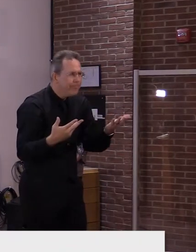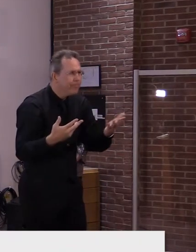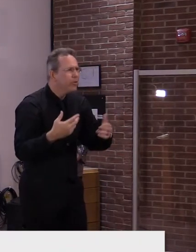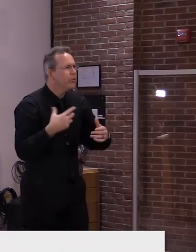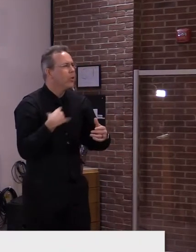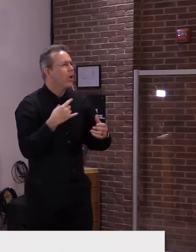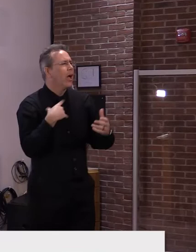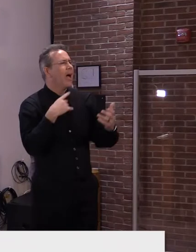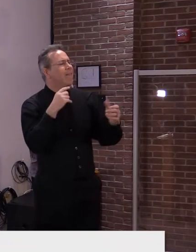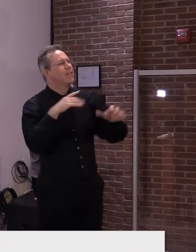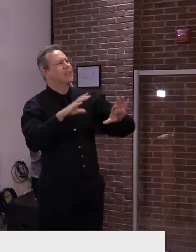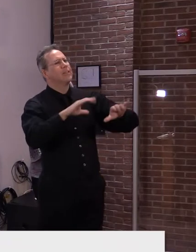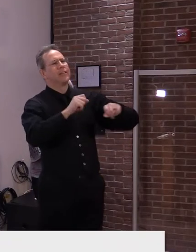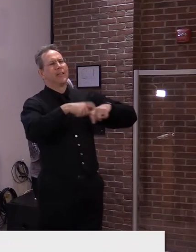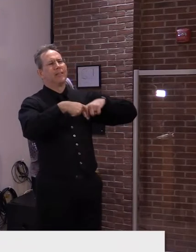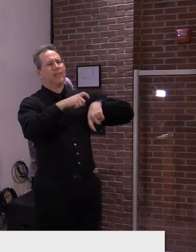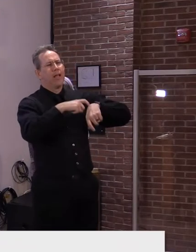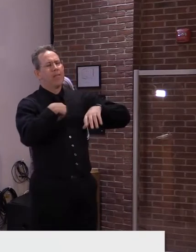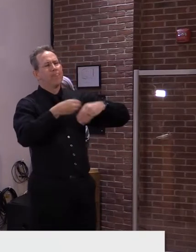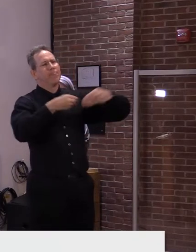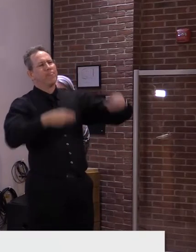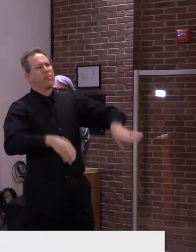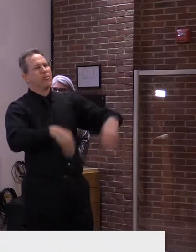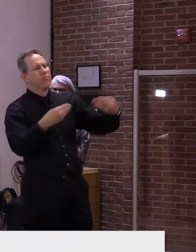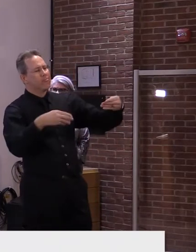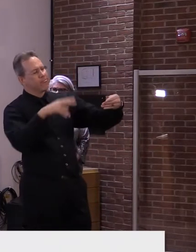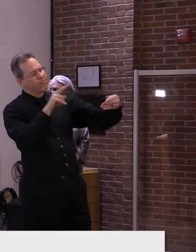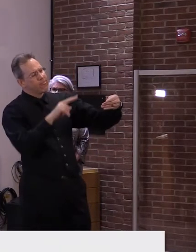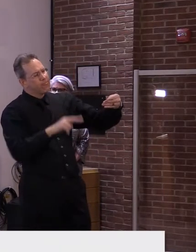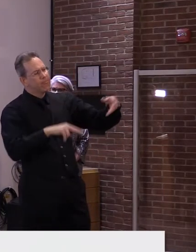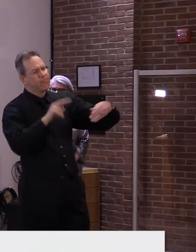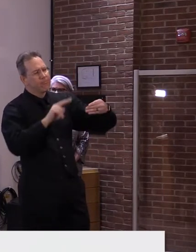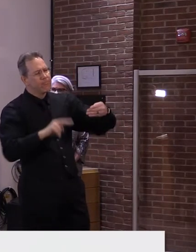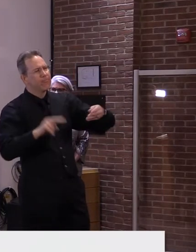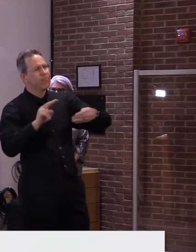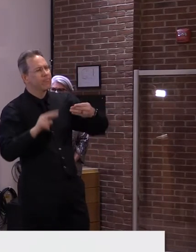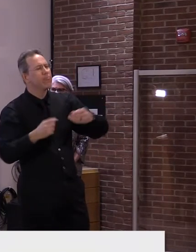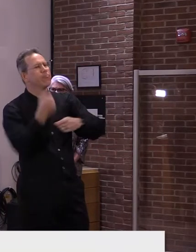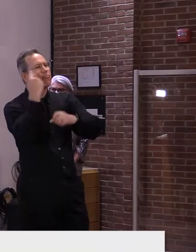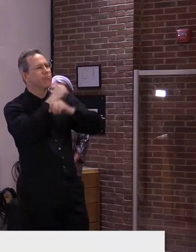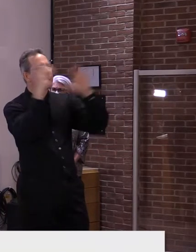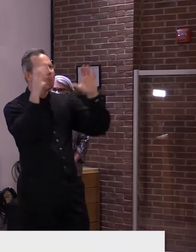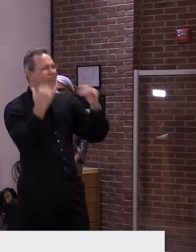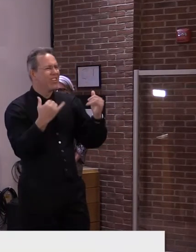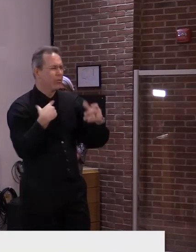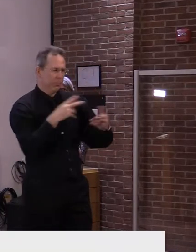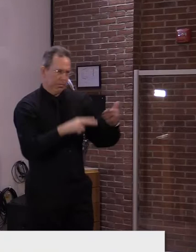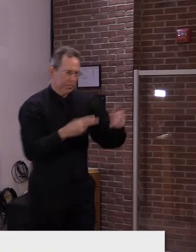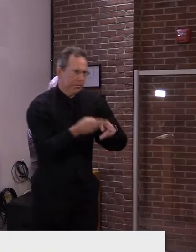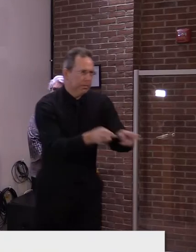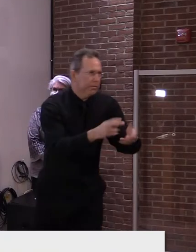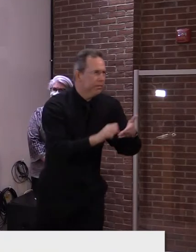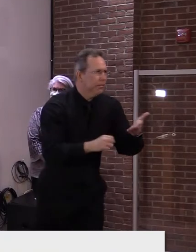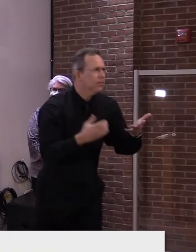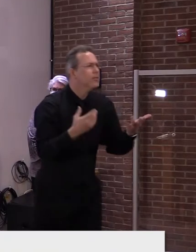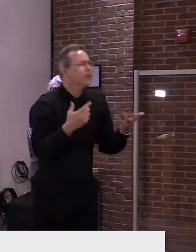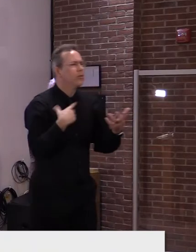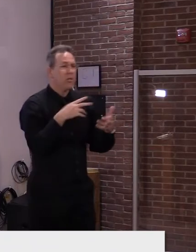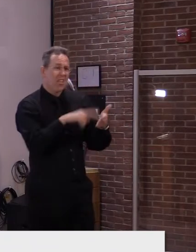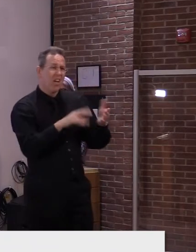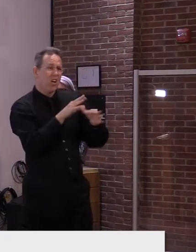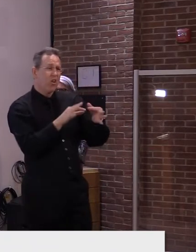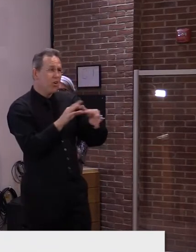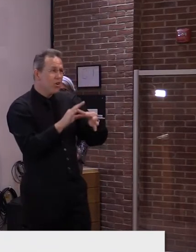at them to give you a more confident answer. But I do know that if there's anything good going on in Washington